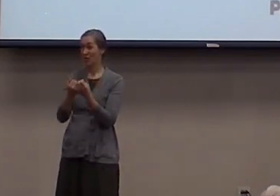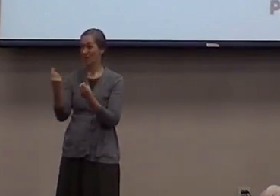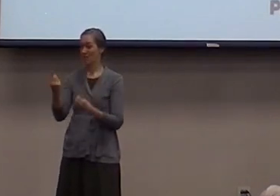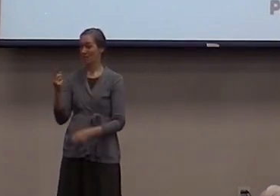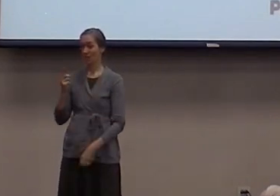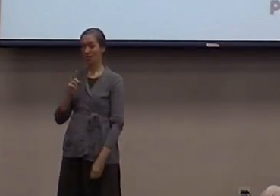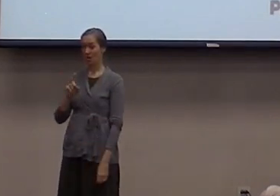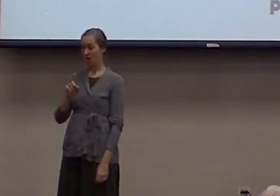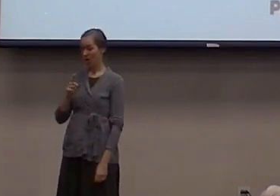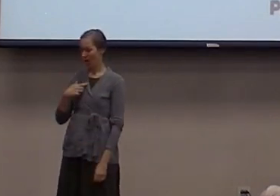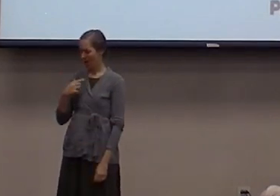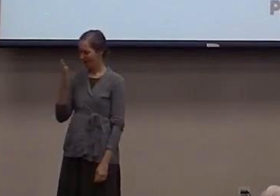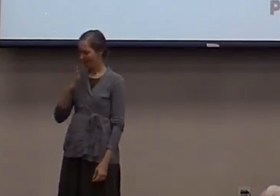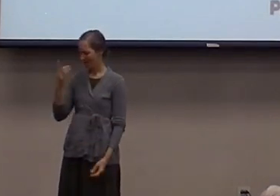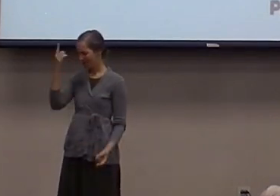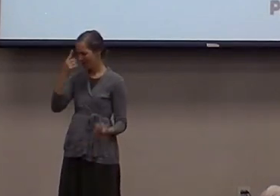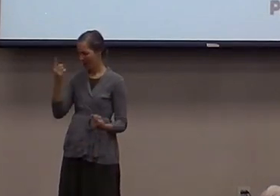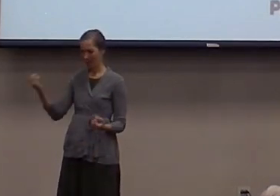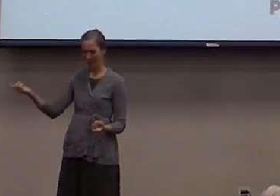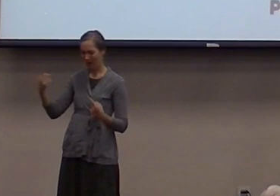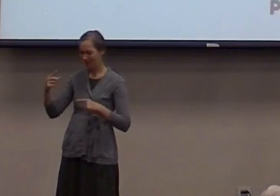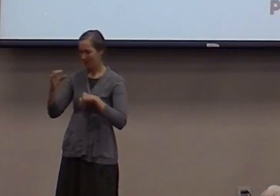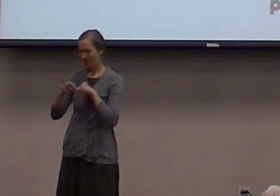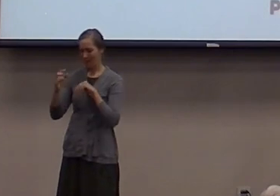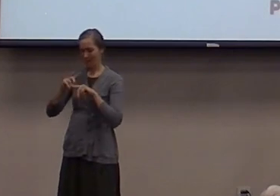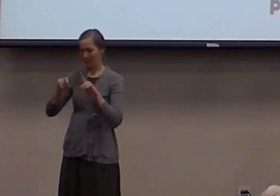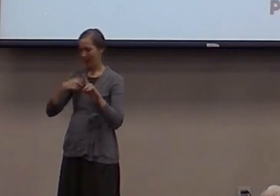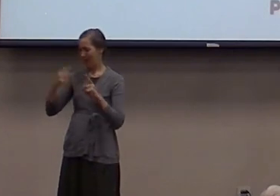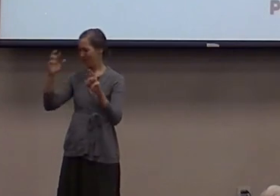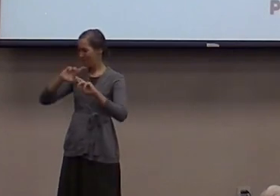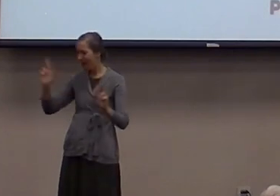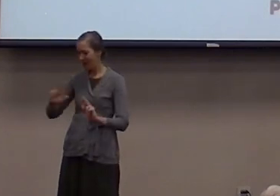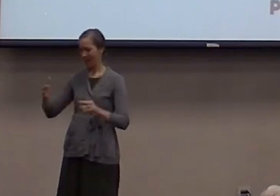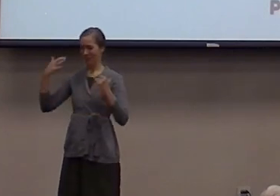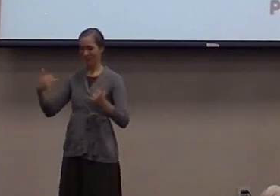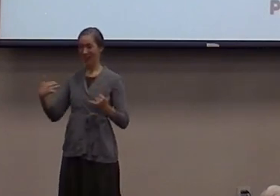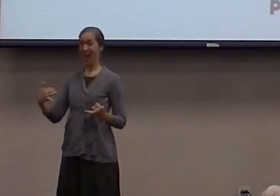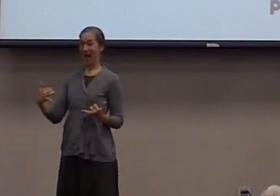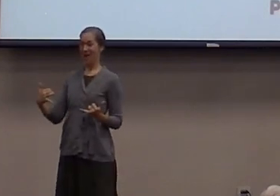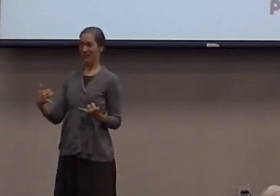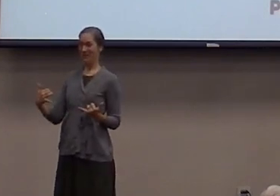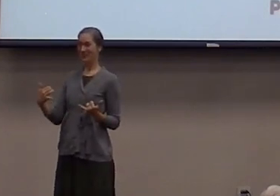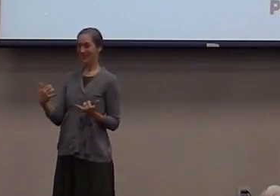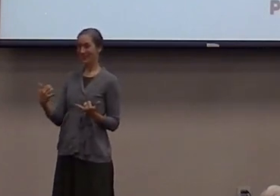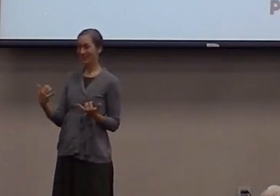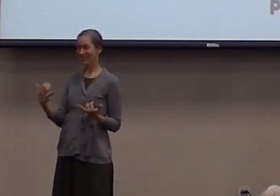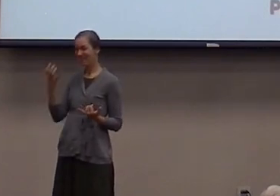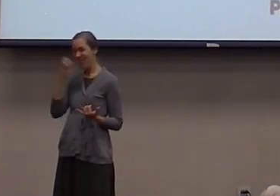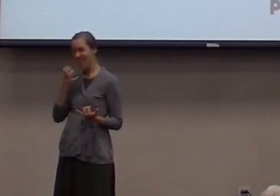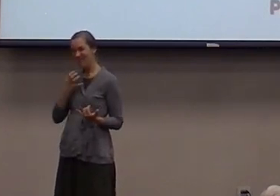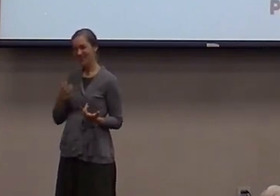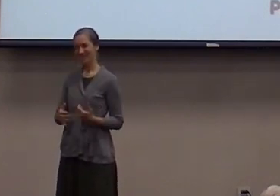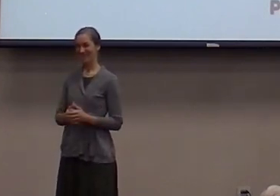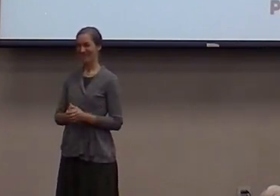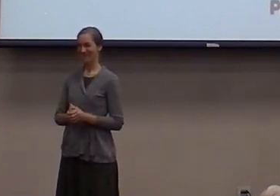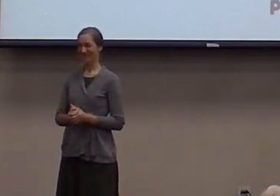to Sunset, but here I come. I'm ready right now. Isn't that awesome?